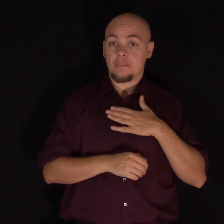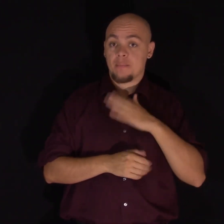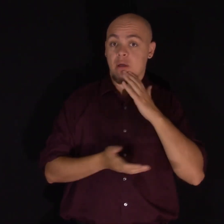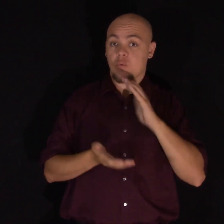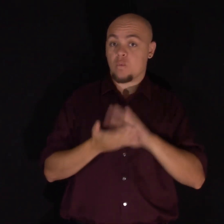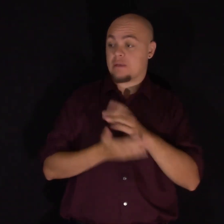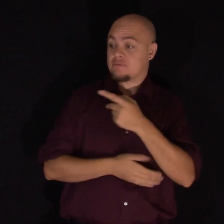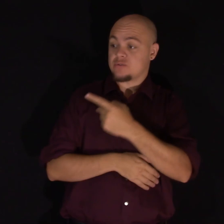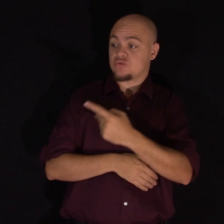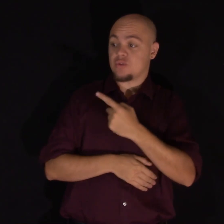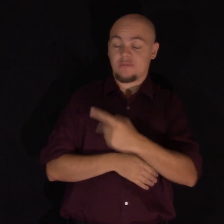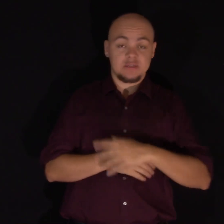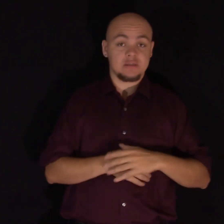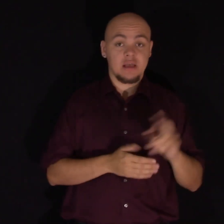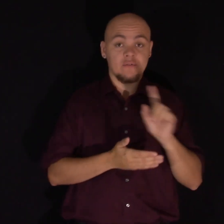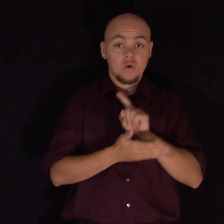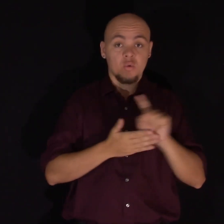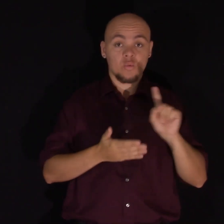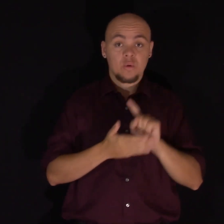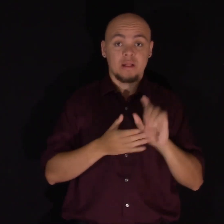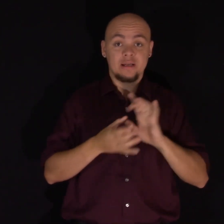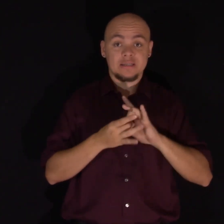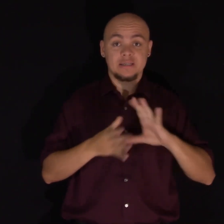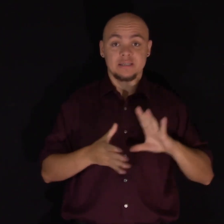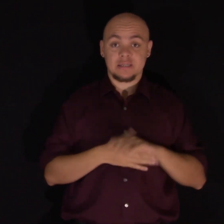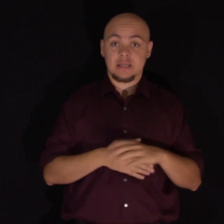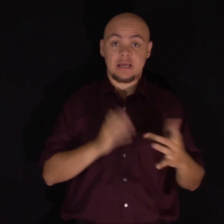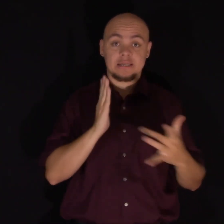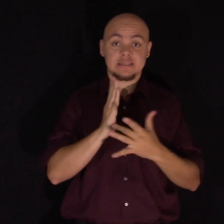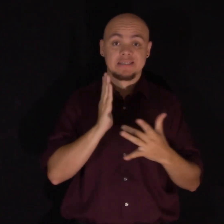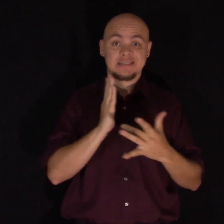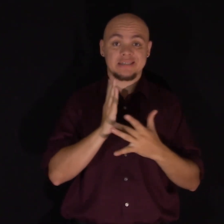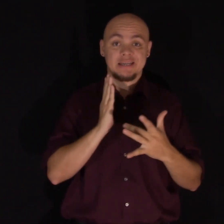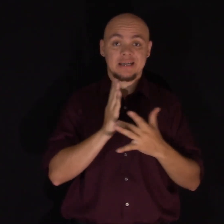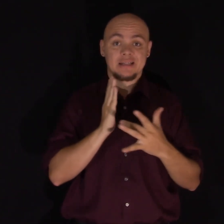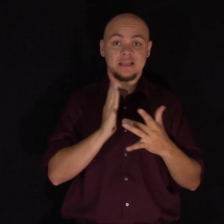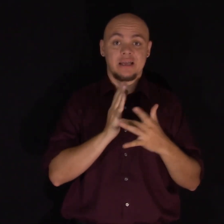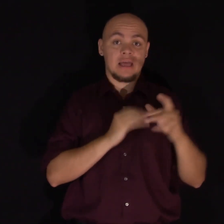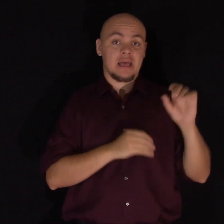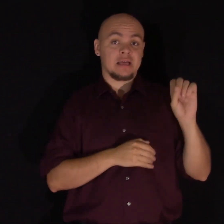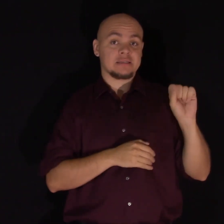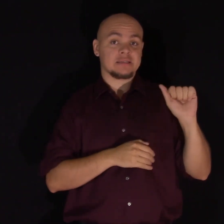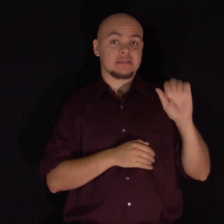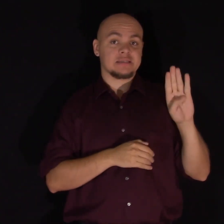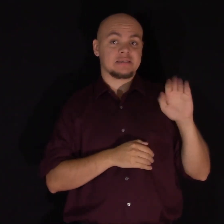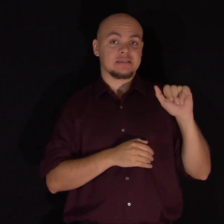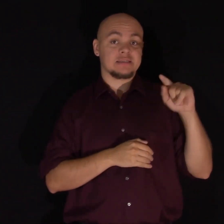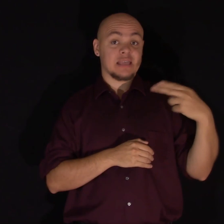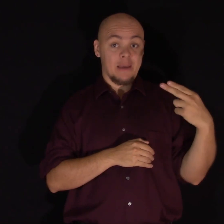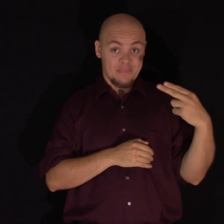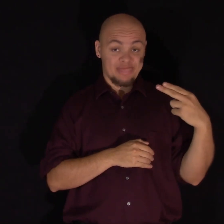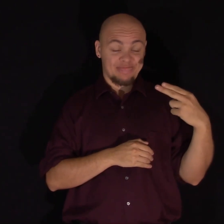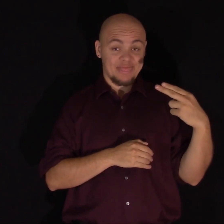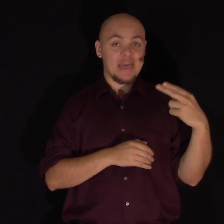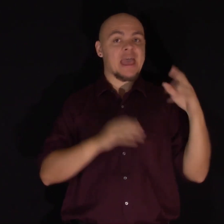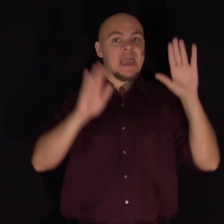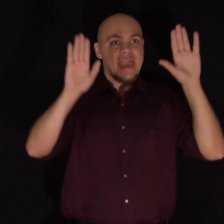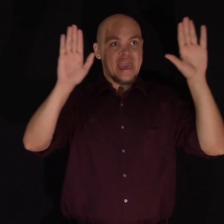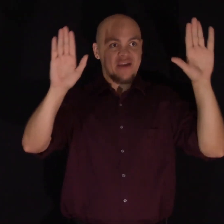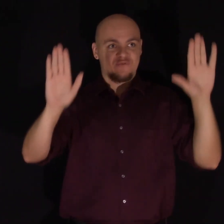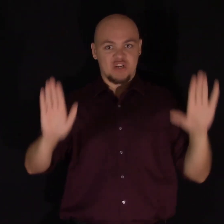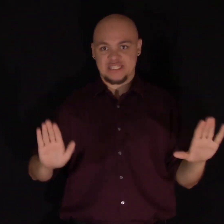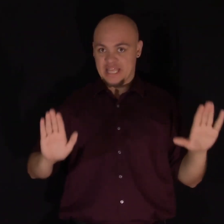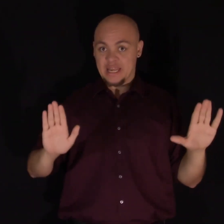we have a weekly disconnection ritual, a technology Sabbath every Sunday, so we can disconnect from the digital